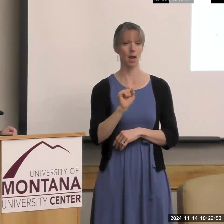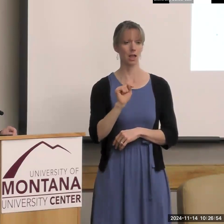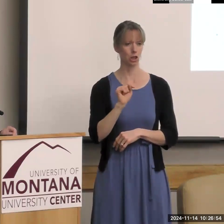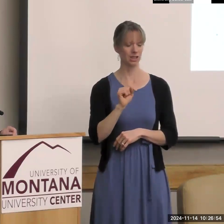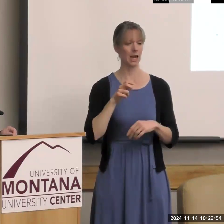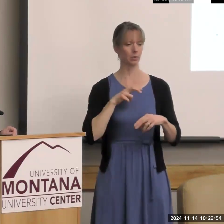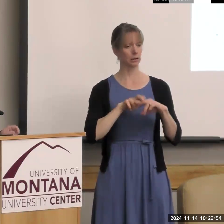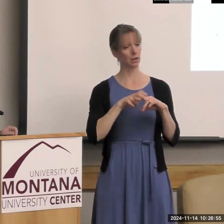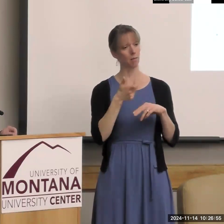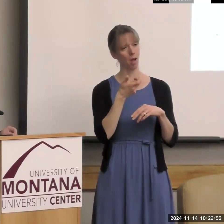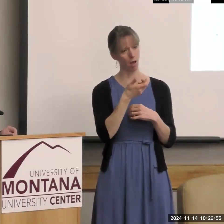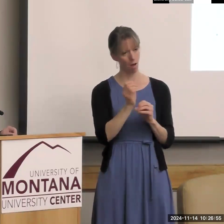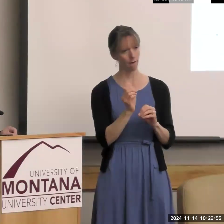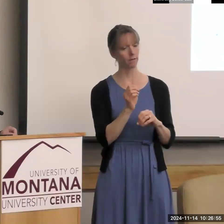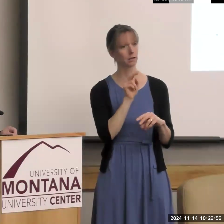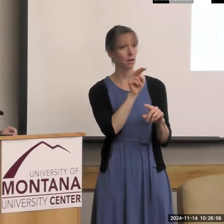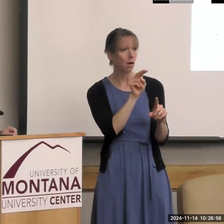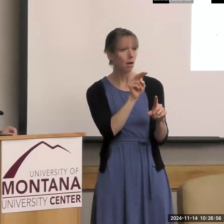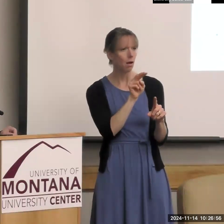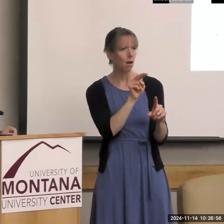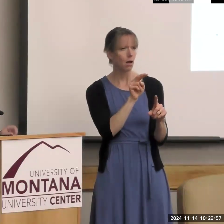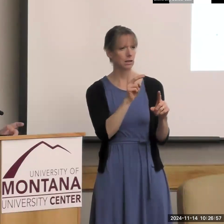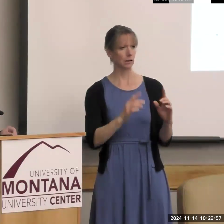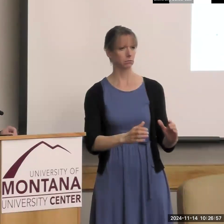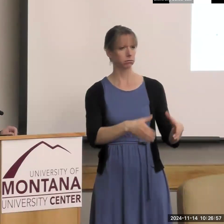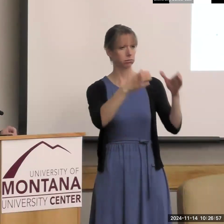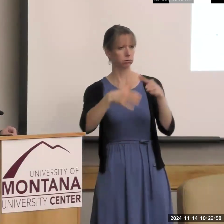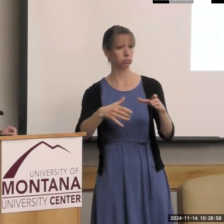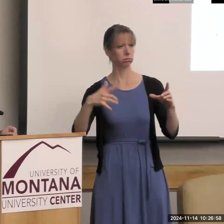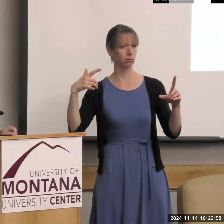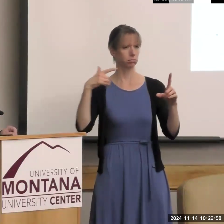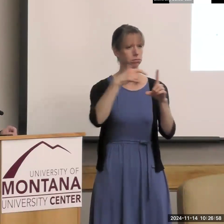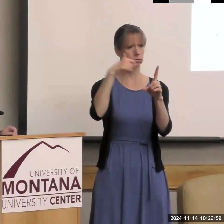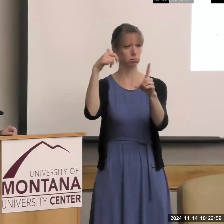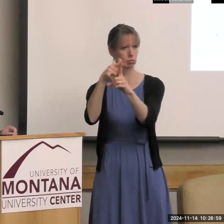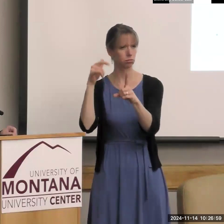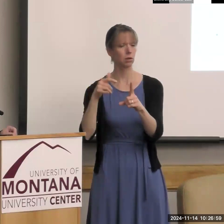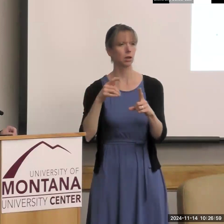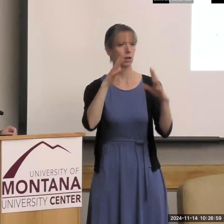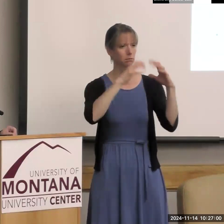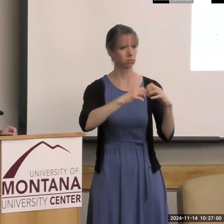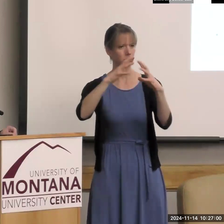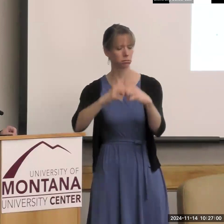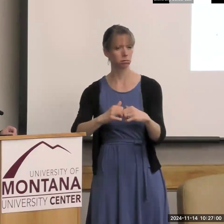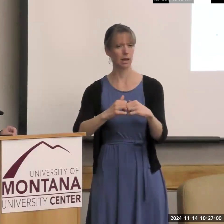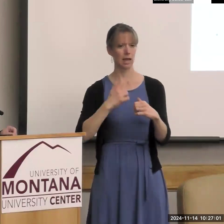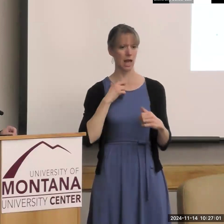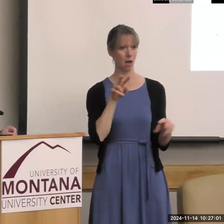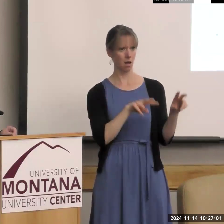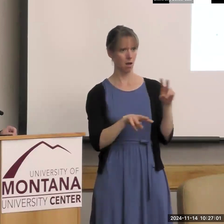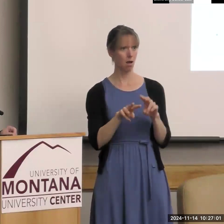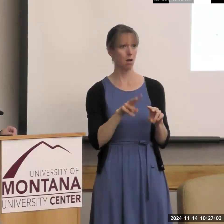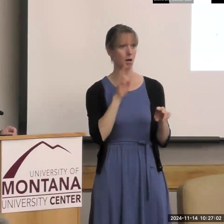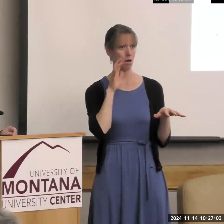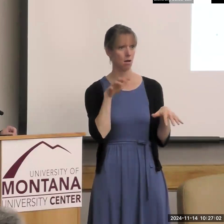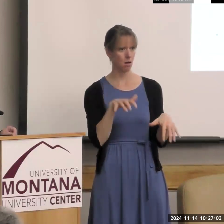and then the anthrax issues that came right after forever changed public health in terms of adding that